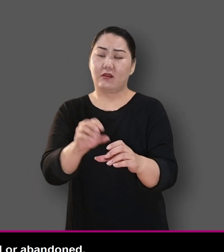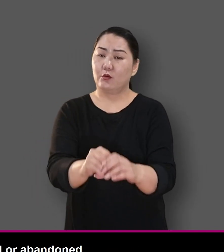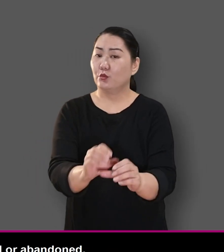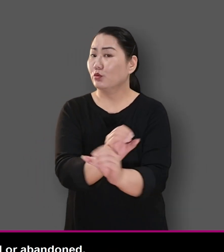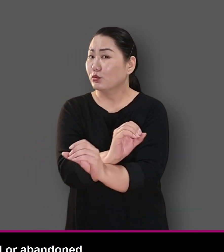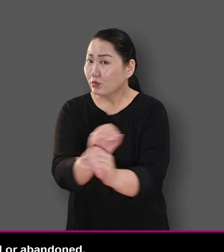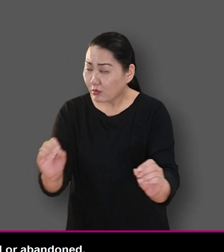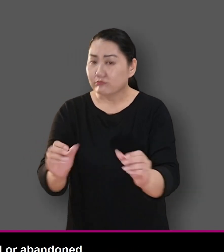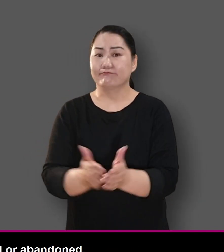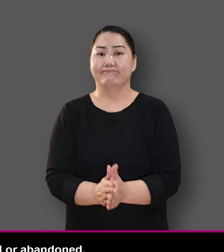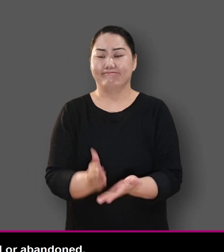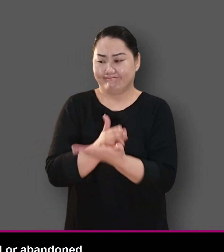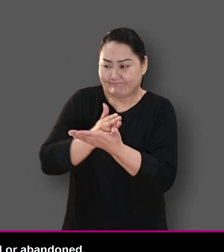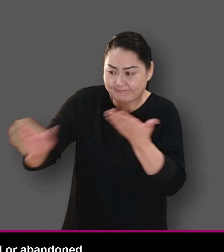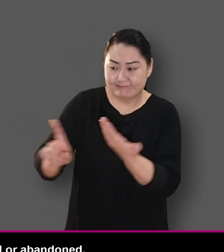left behind or abandoned